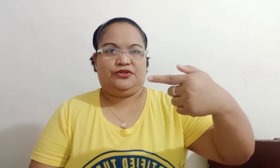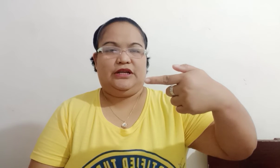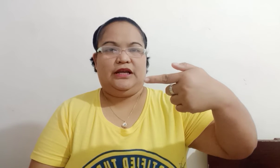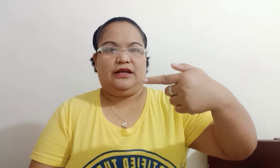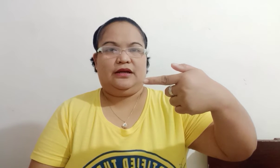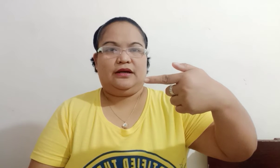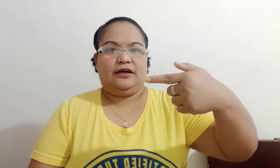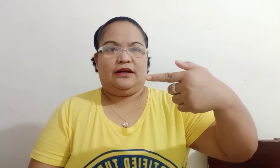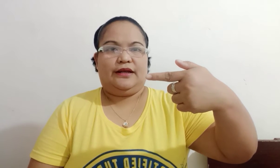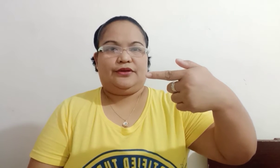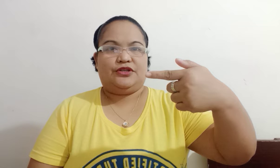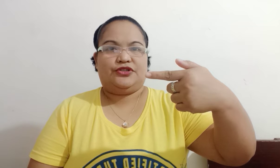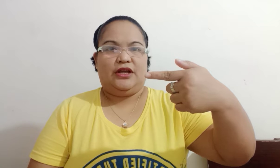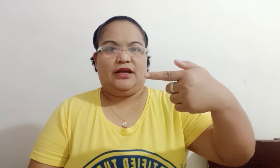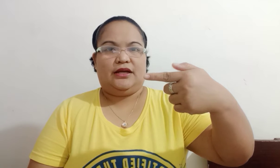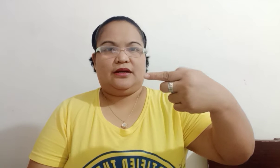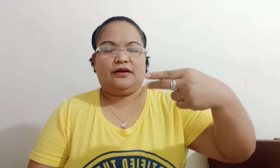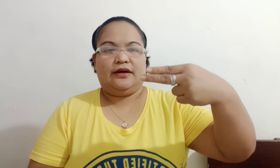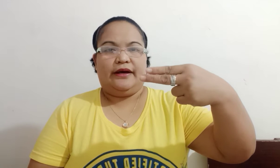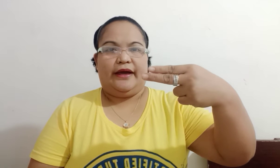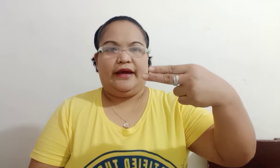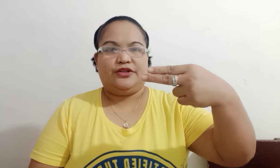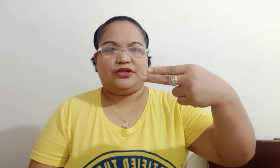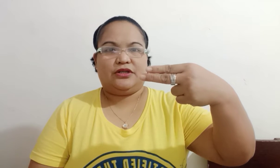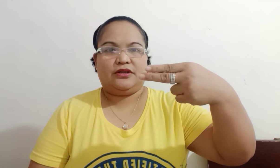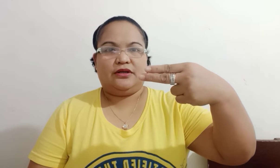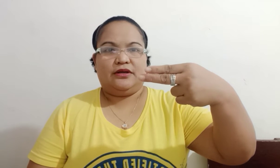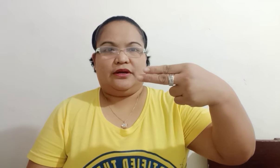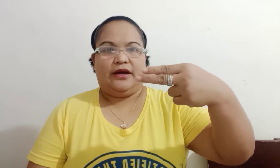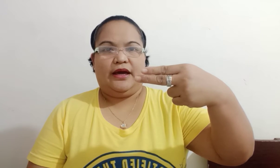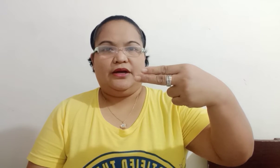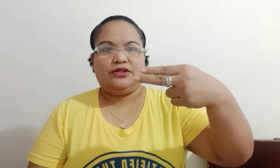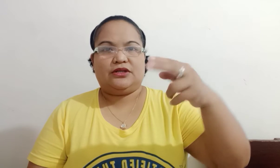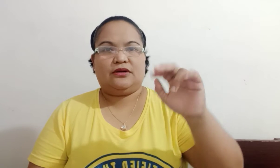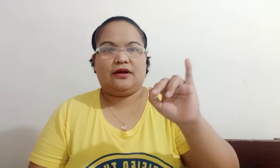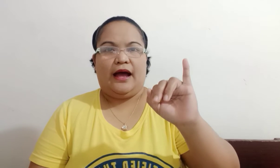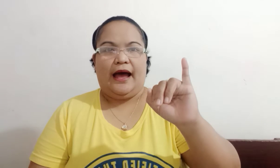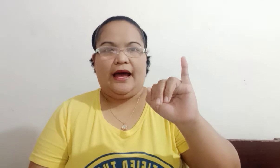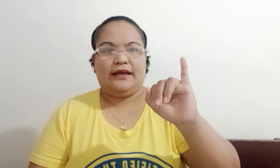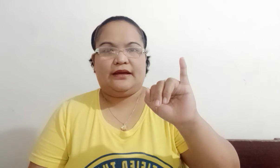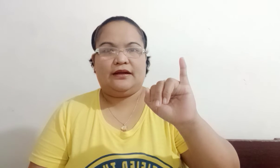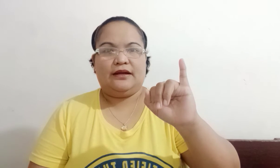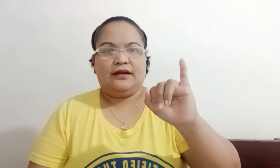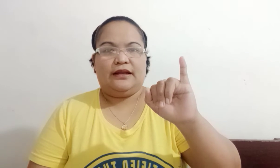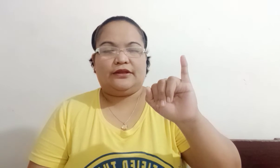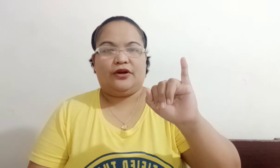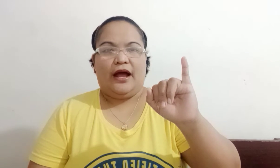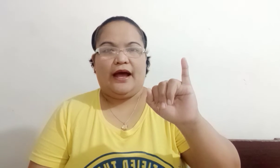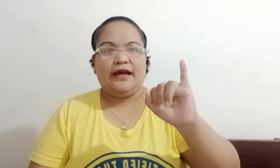G, letter G, H, H, I, letter I,